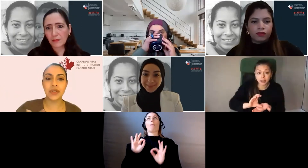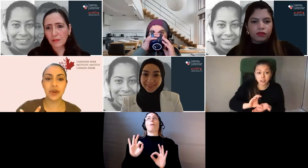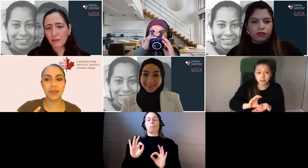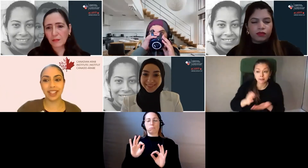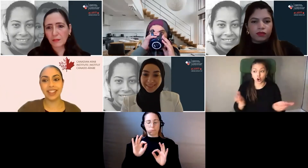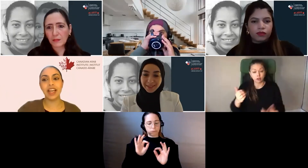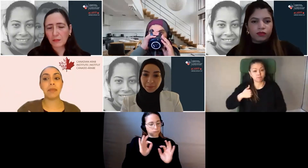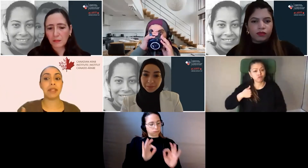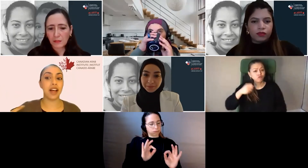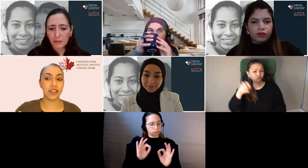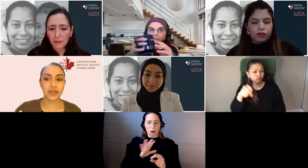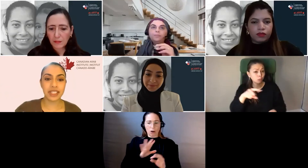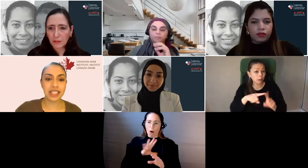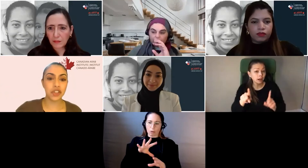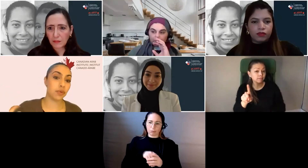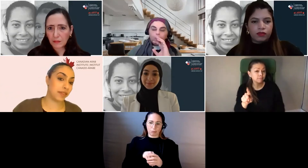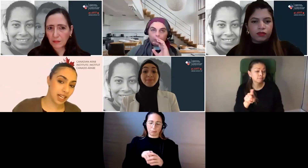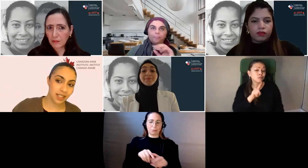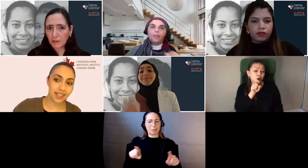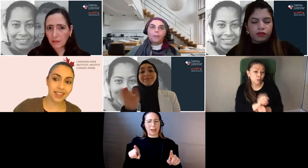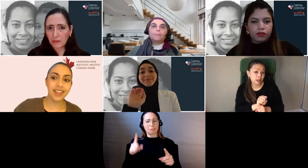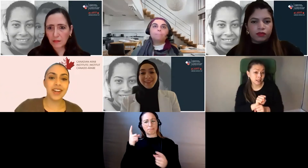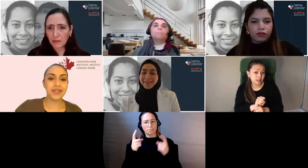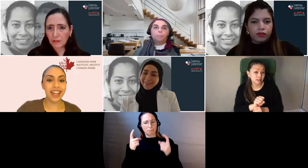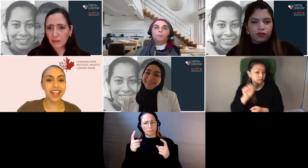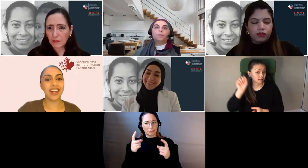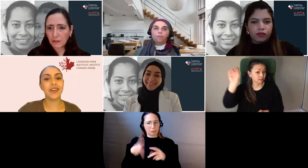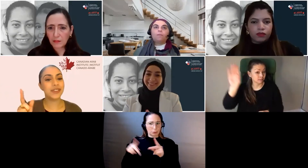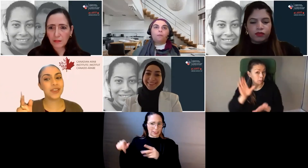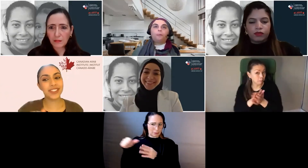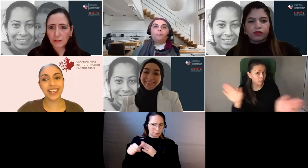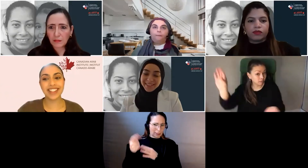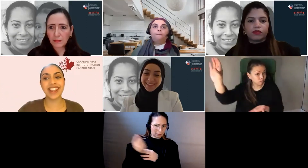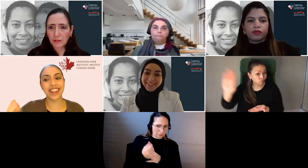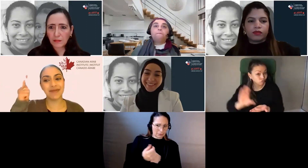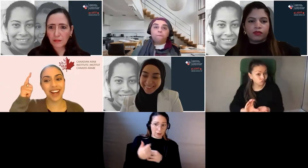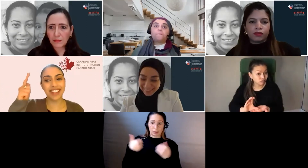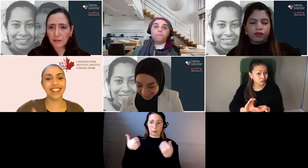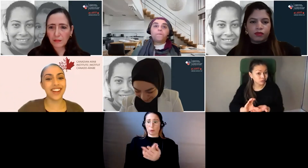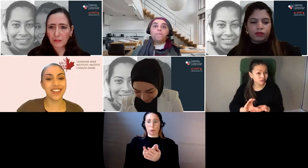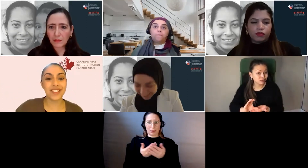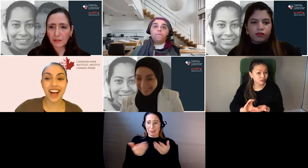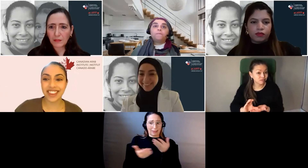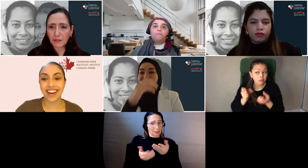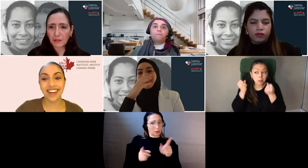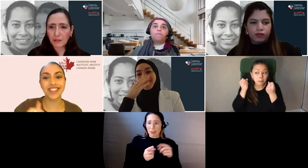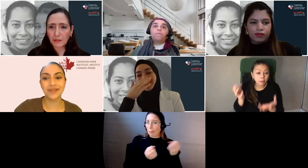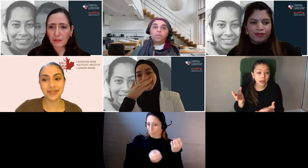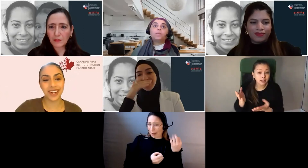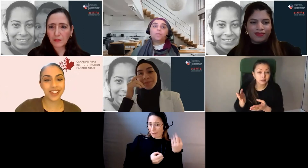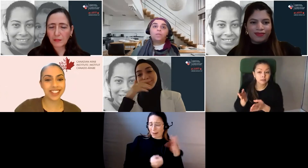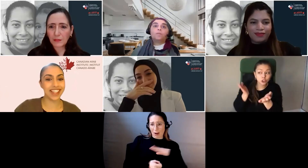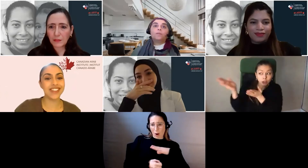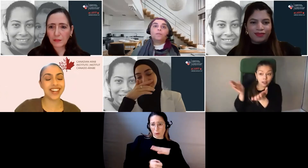when so many mental health services are privatized, right? And who told us that the mind is not healthcare and shouldn't